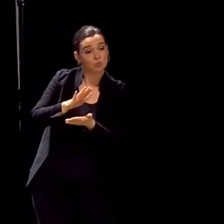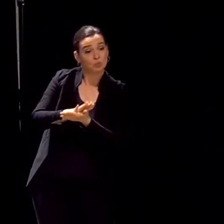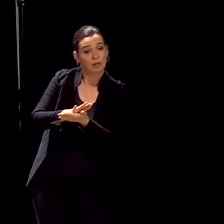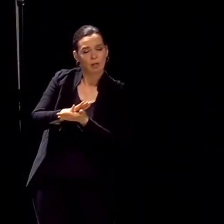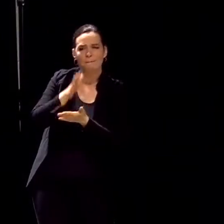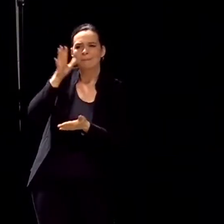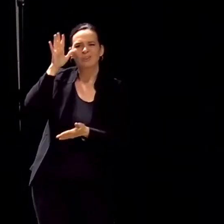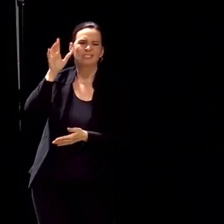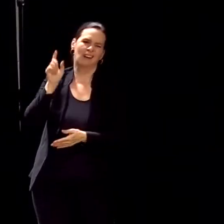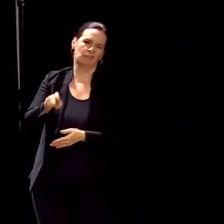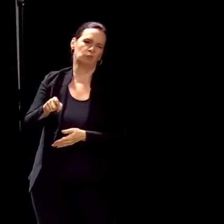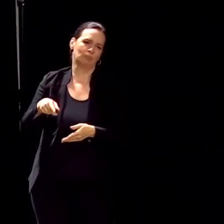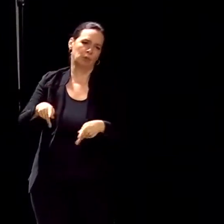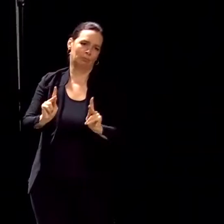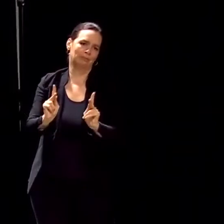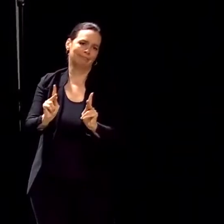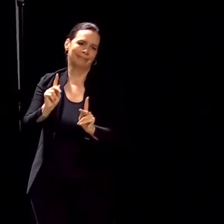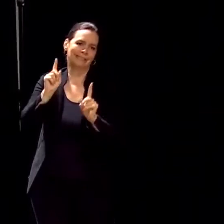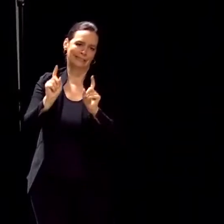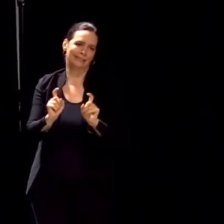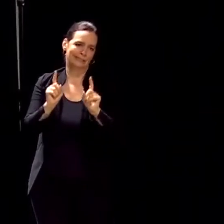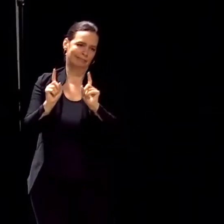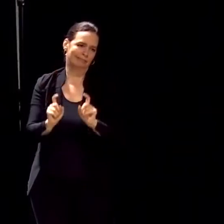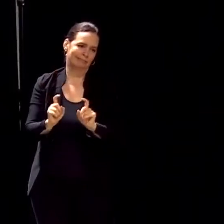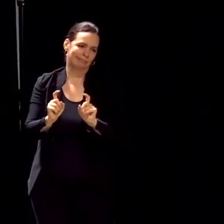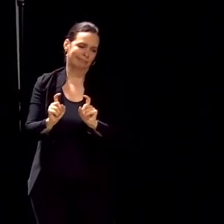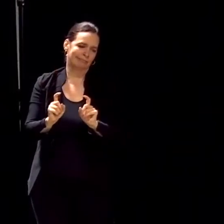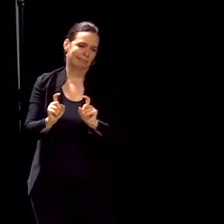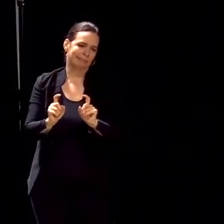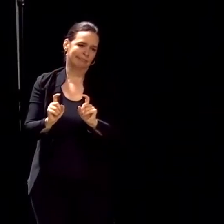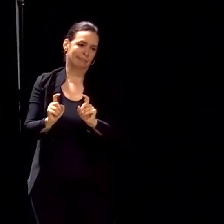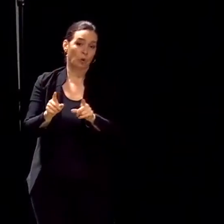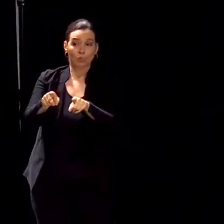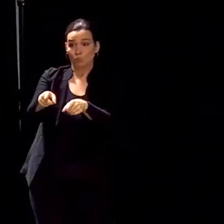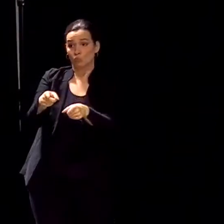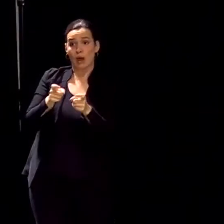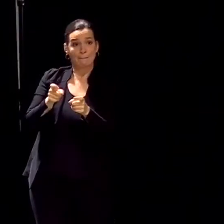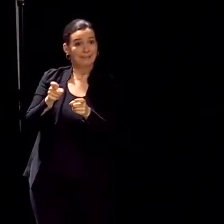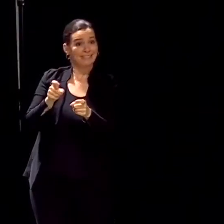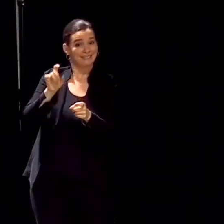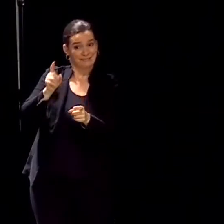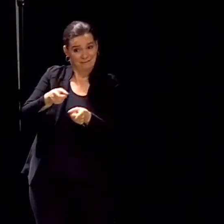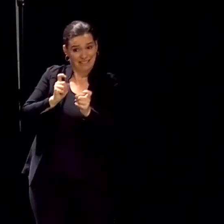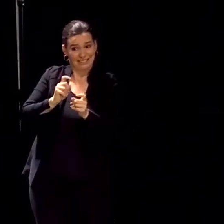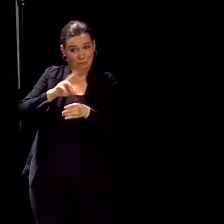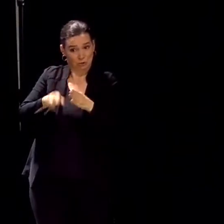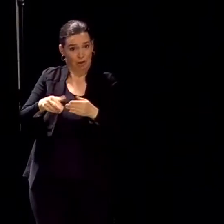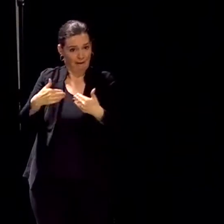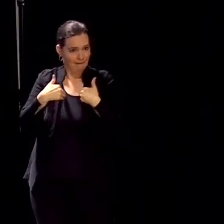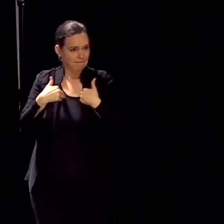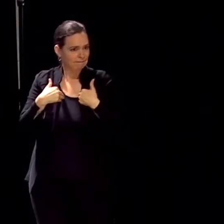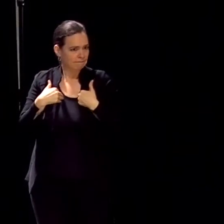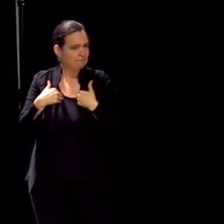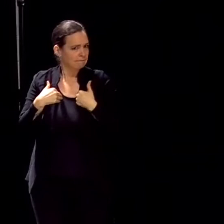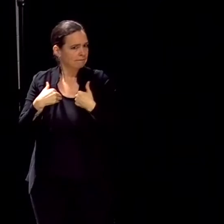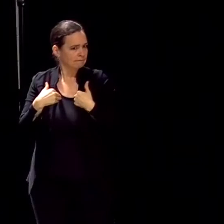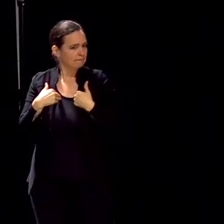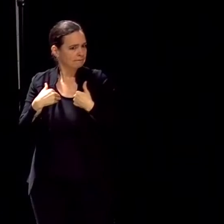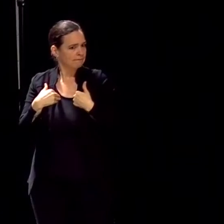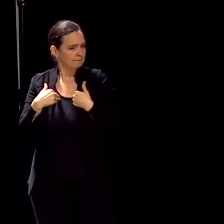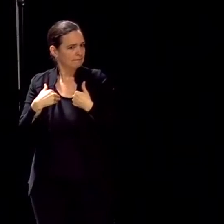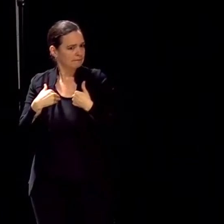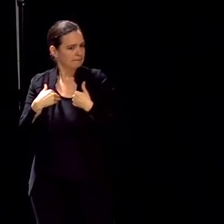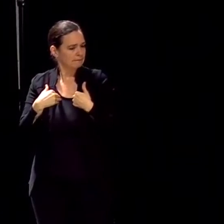tests. They will be not a complete nasal swab that we had before. It will be a smaller